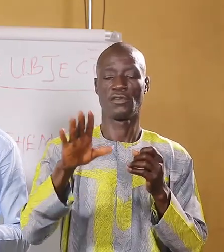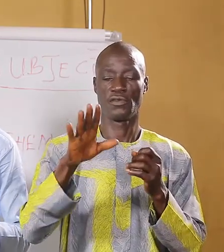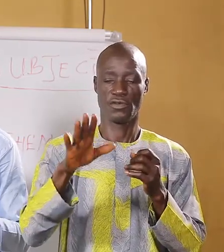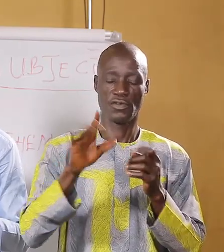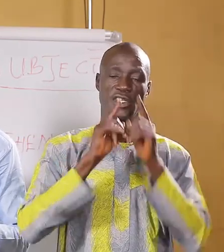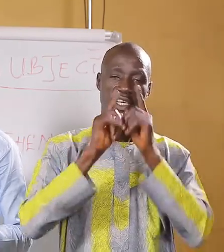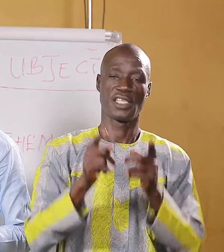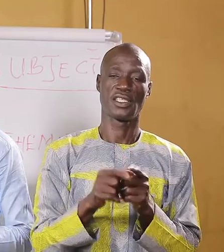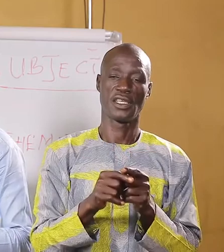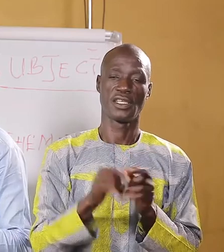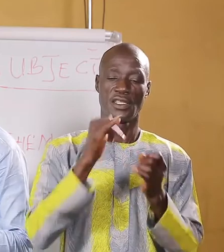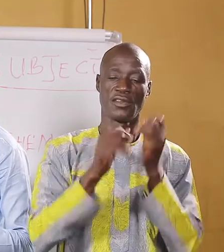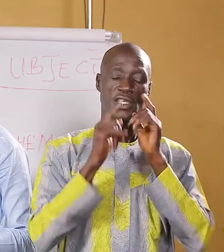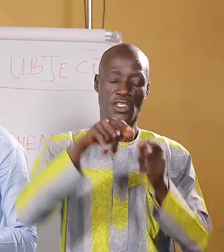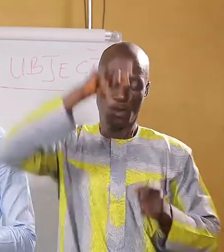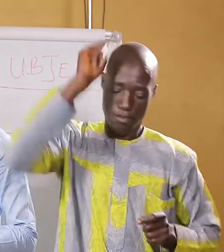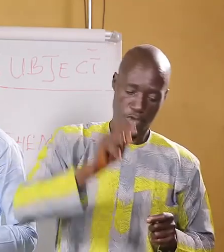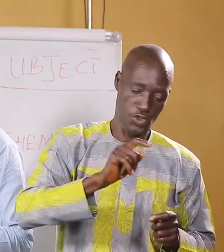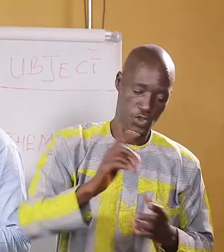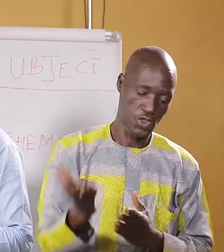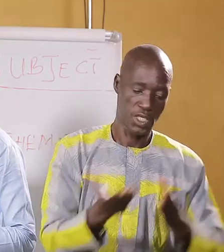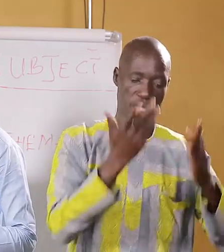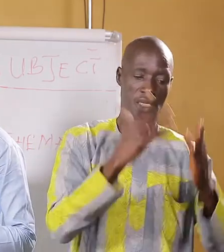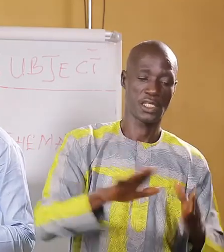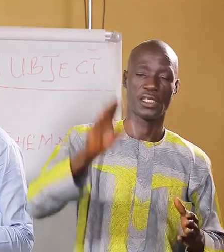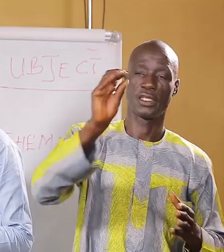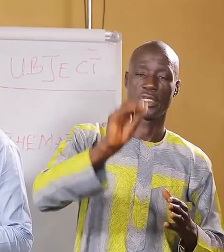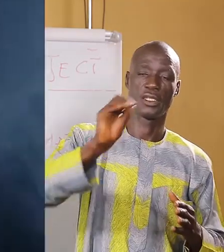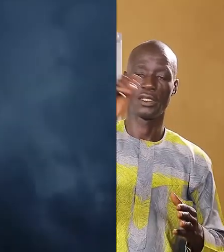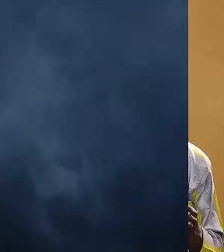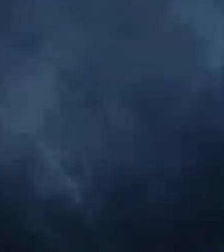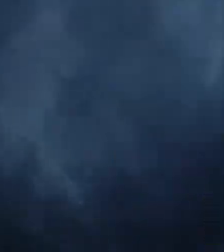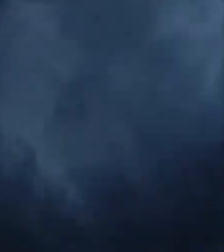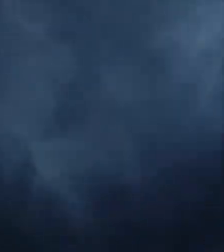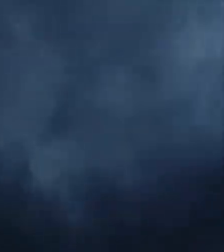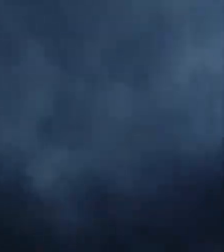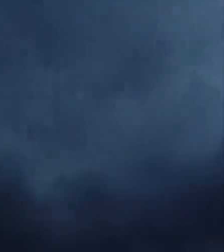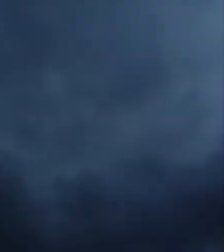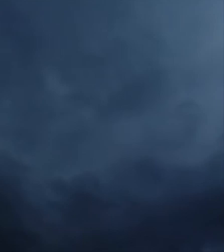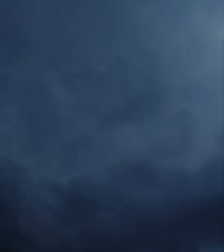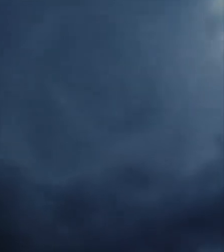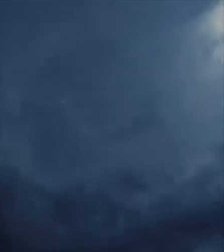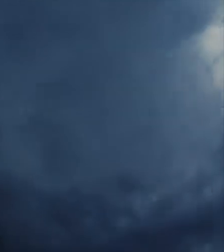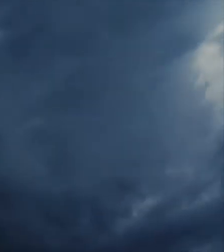That is, the final answer should carry the symbol of percentage.